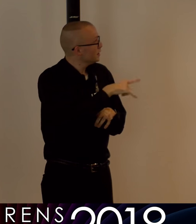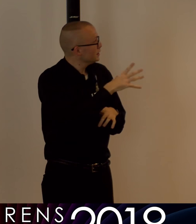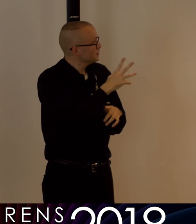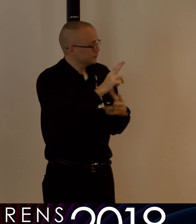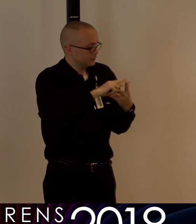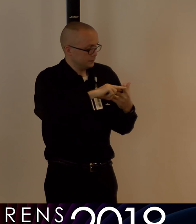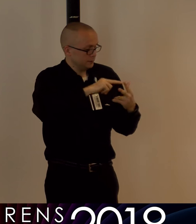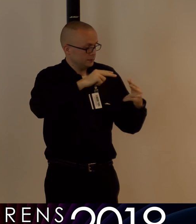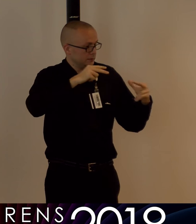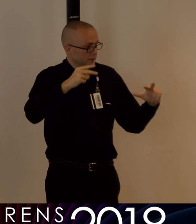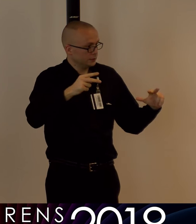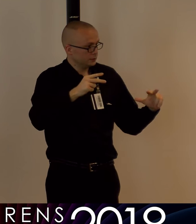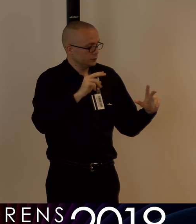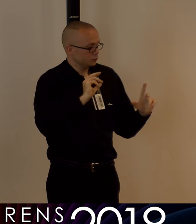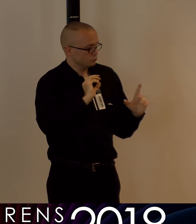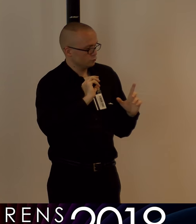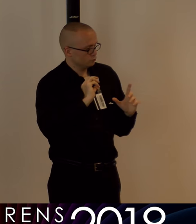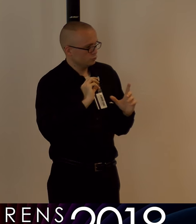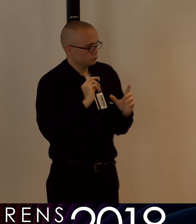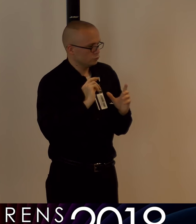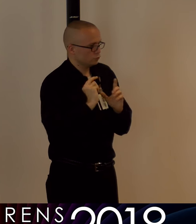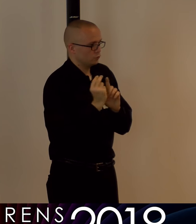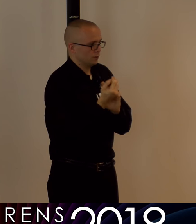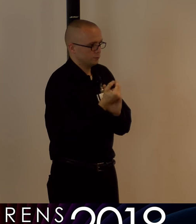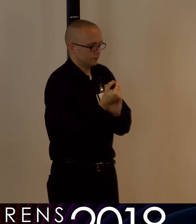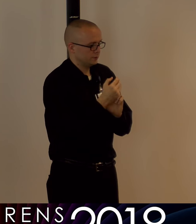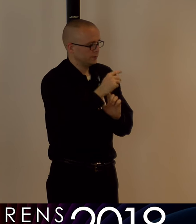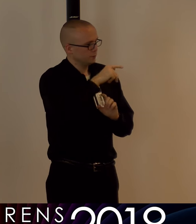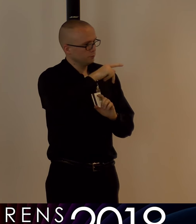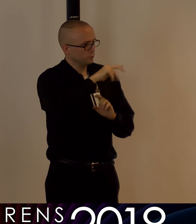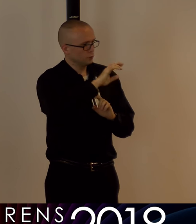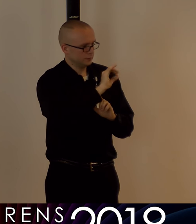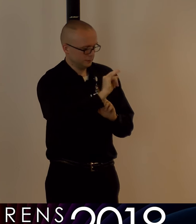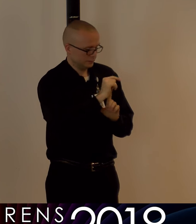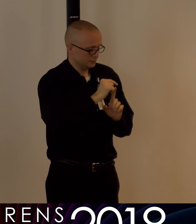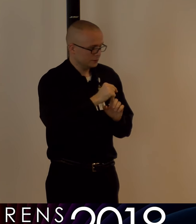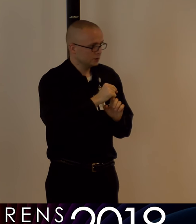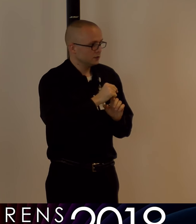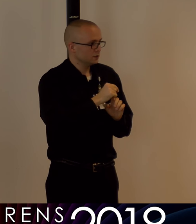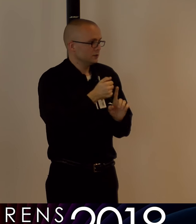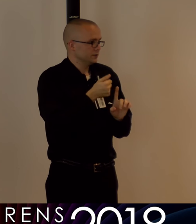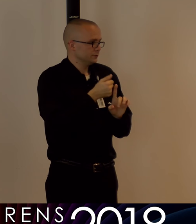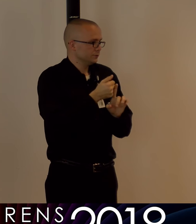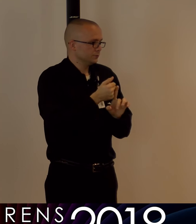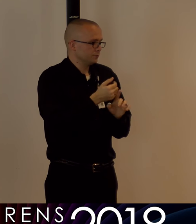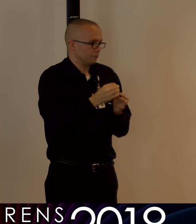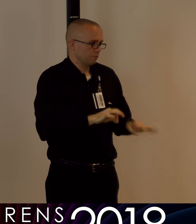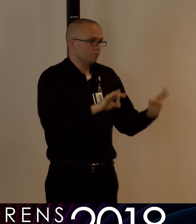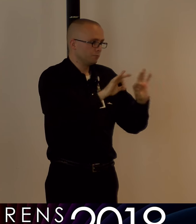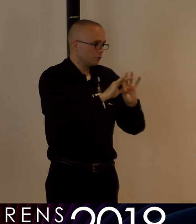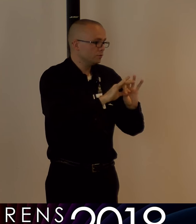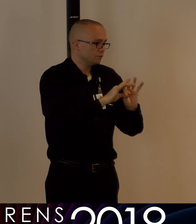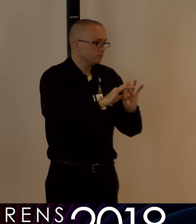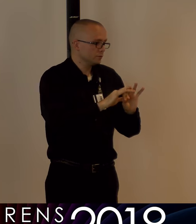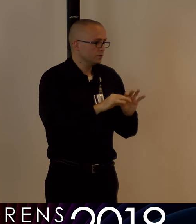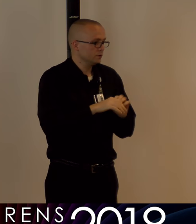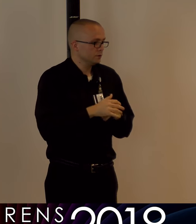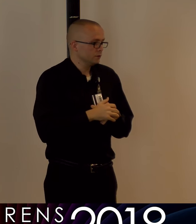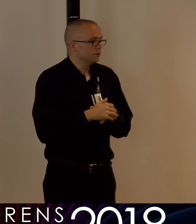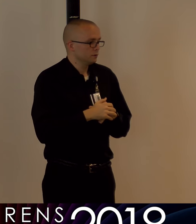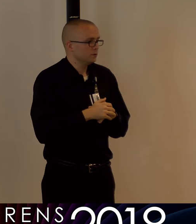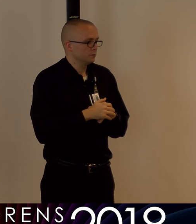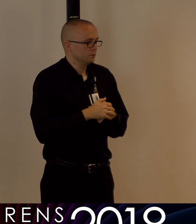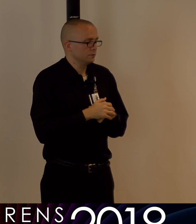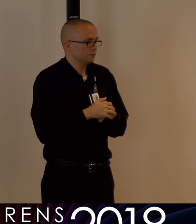of DNA that is wrapped around what are called histone proteins. And they're very characteristic proteins. And they create these